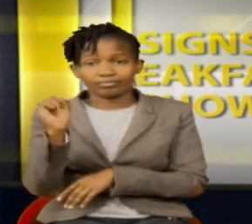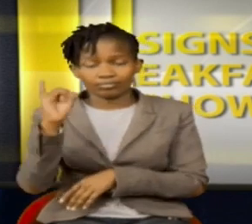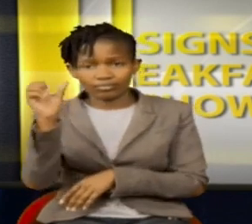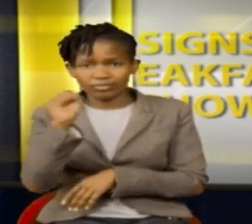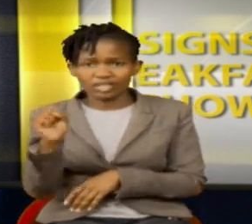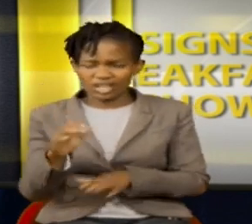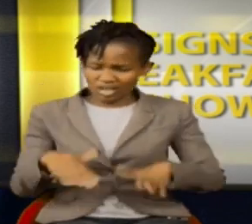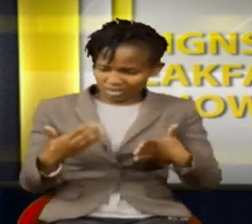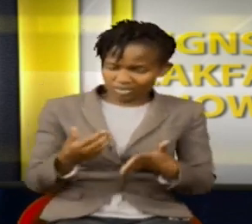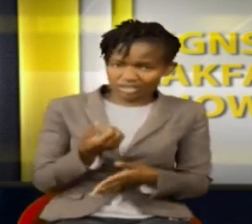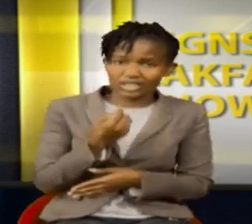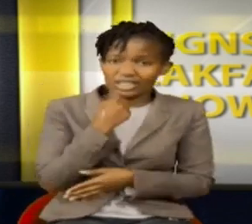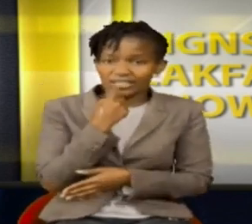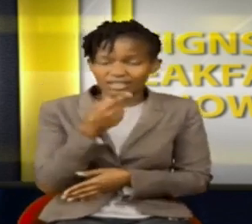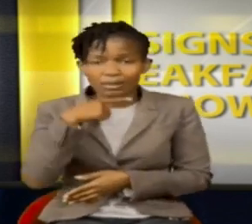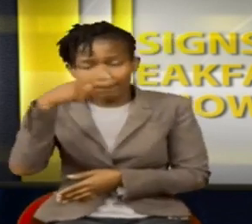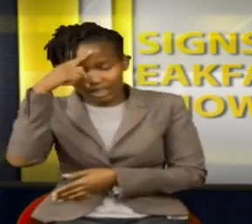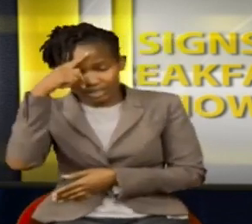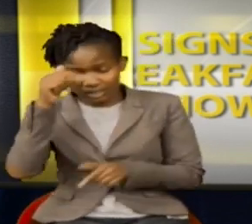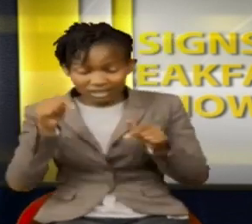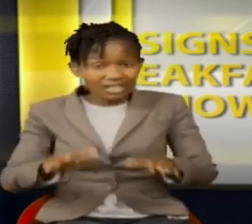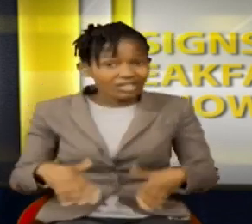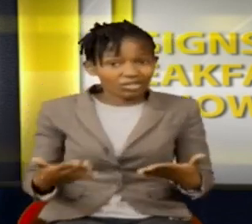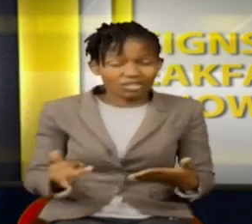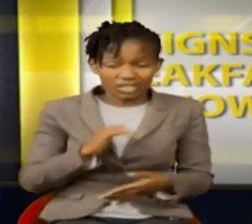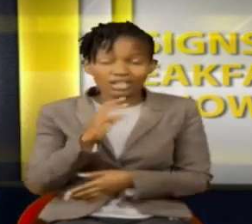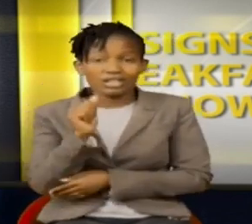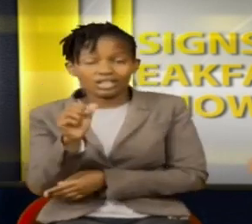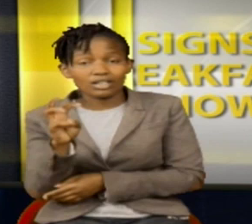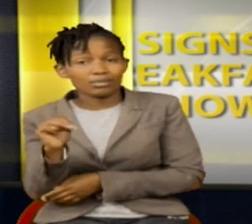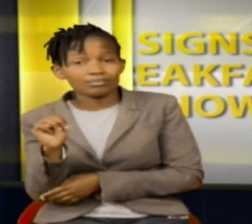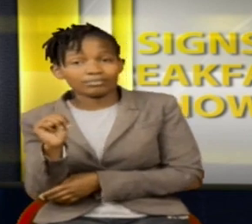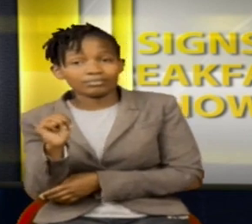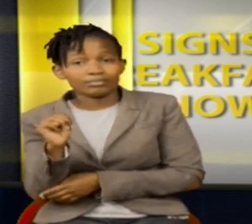their parents that, you know, this is how I am?